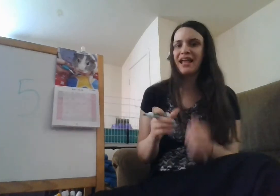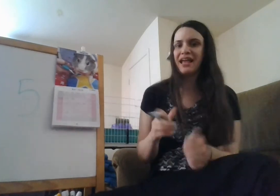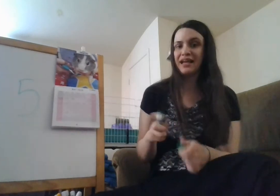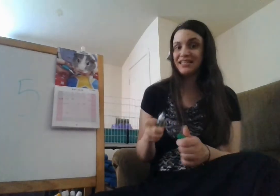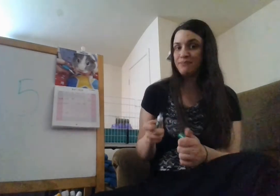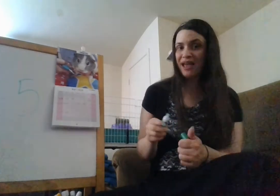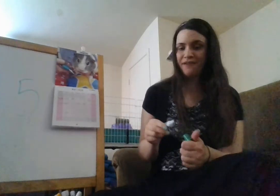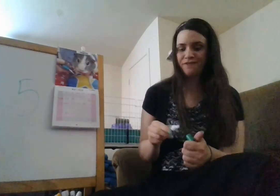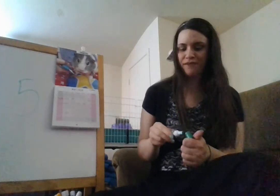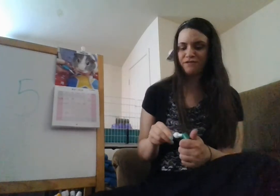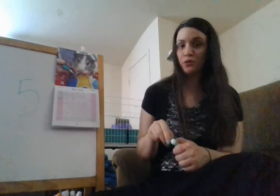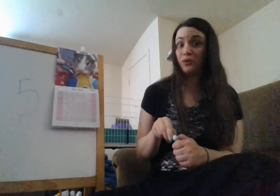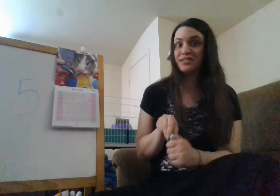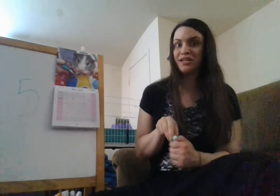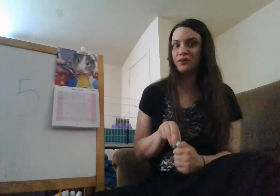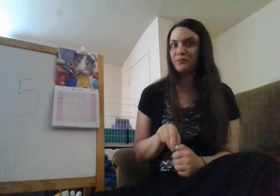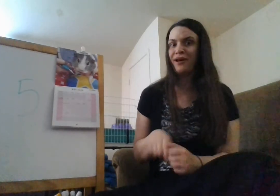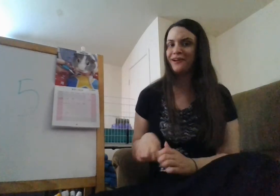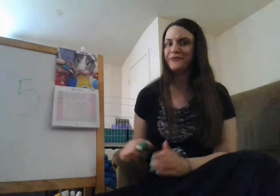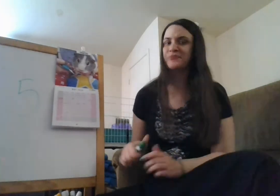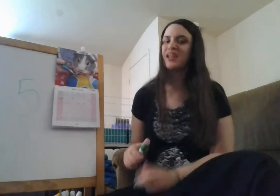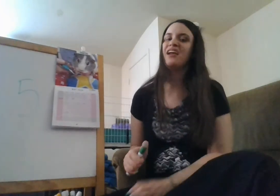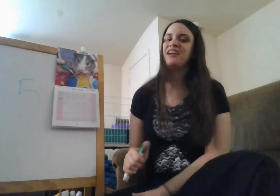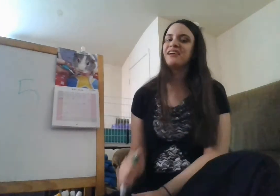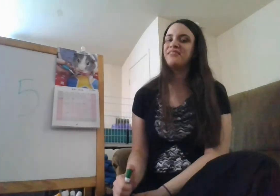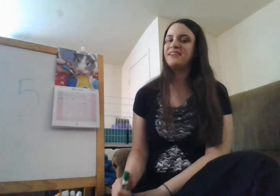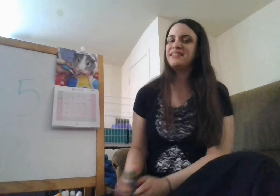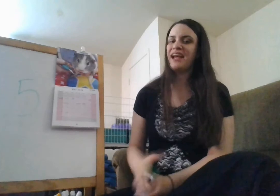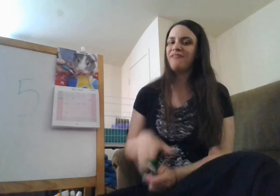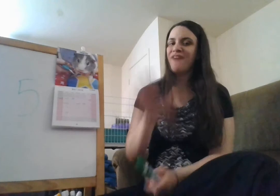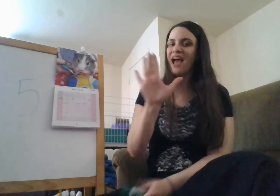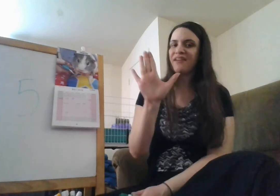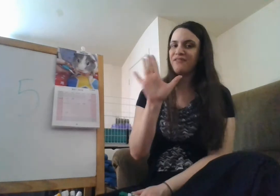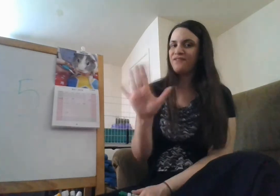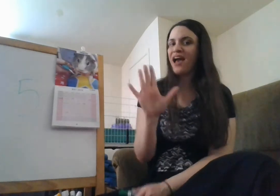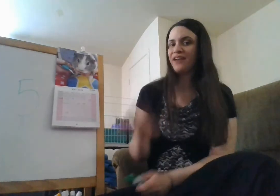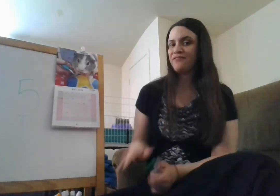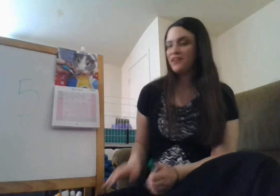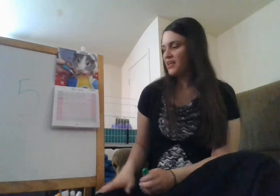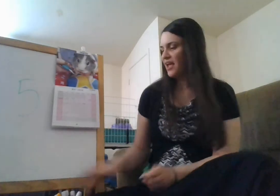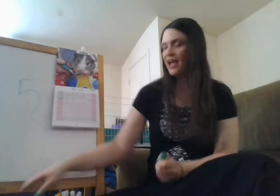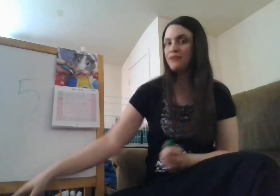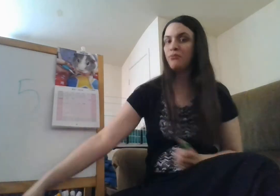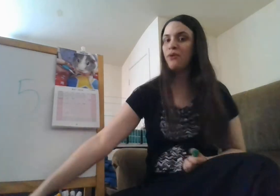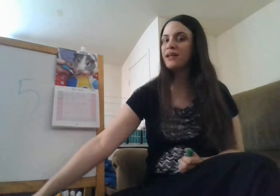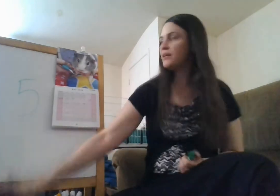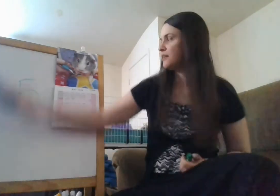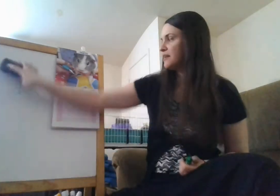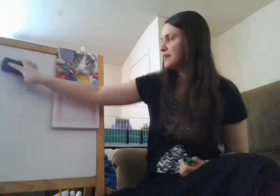Today is May 5th, or Cinco de Mayo. Can we say 5? 5. And what year is